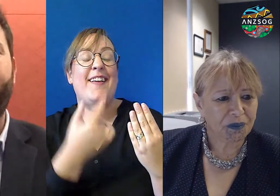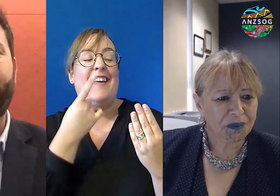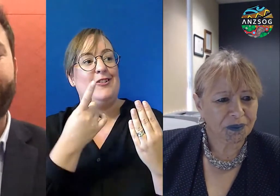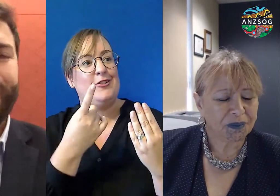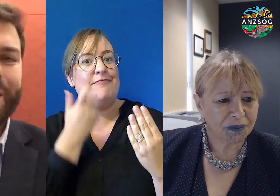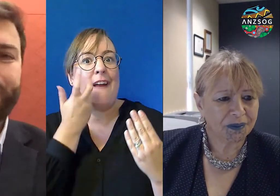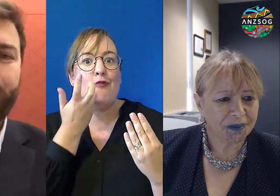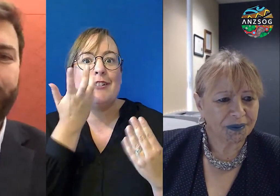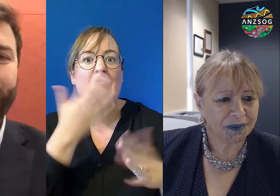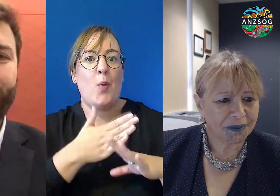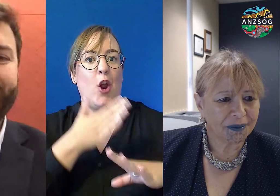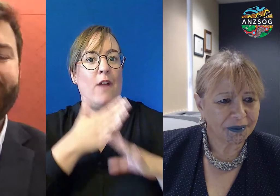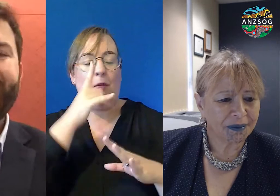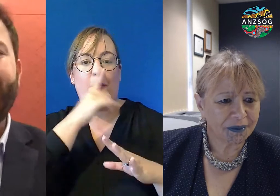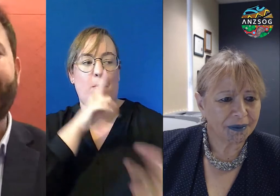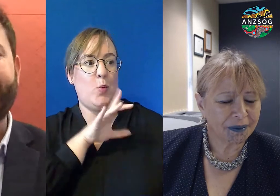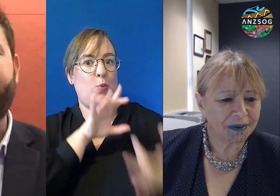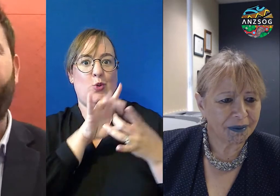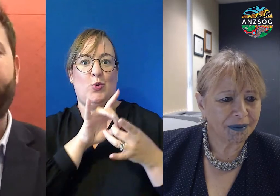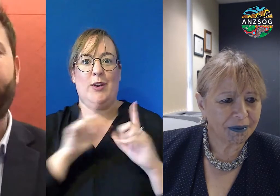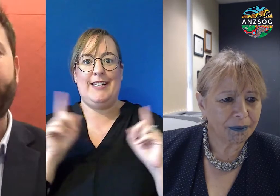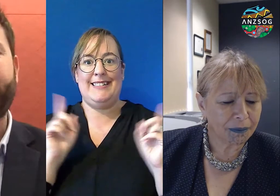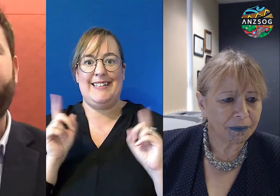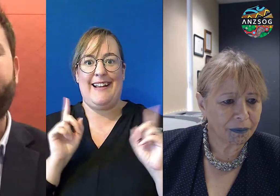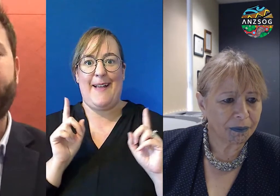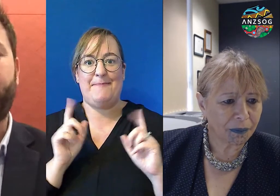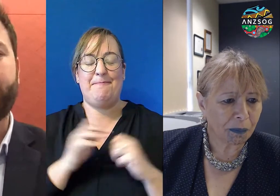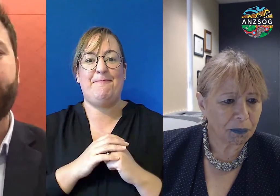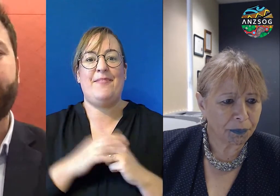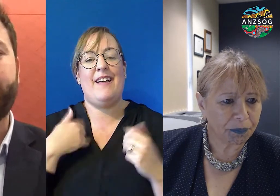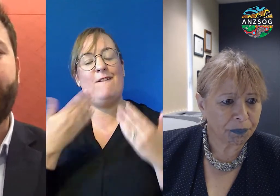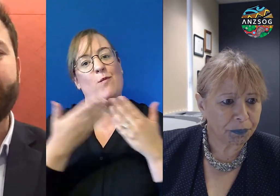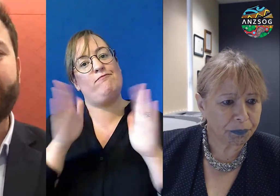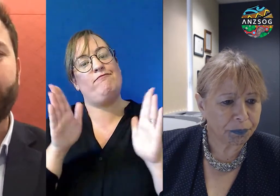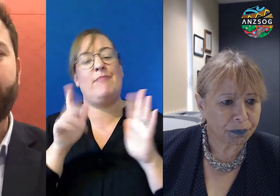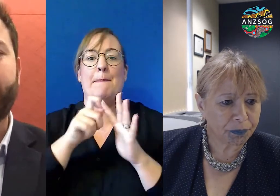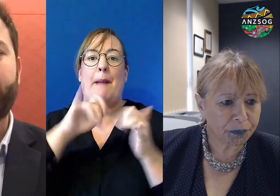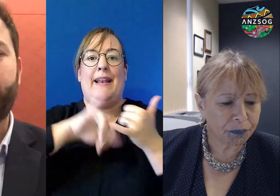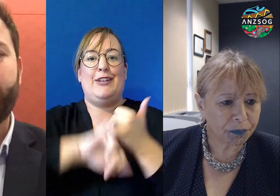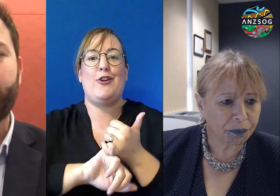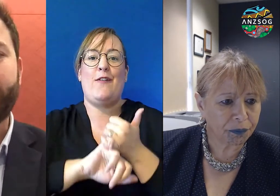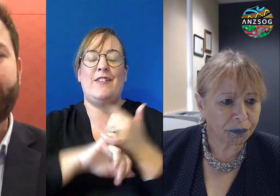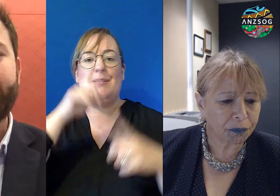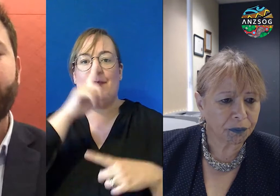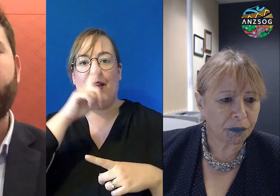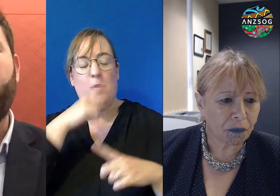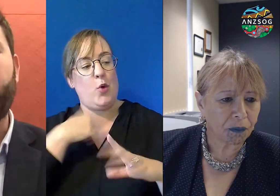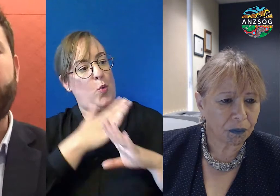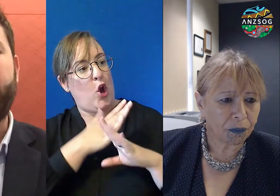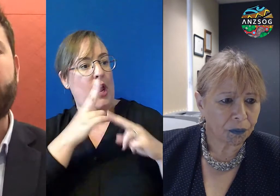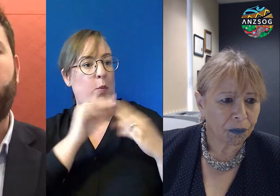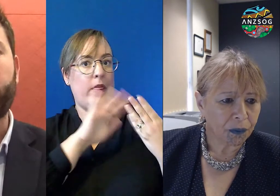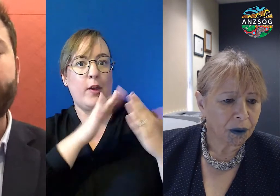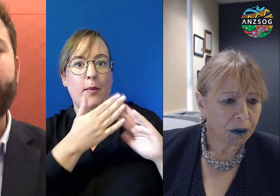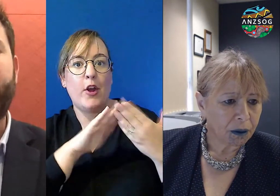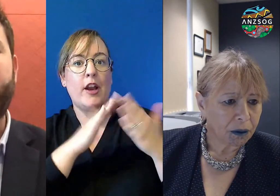day-to-day work of many of the people that are joining us at this conference, the public servants that are dealing with these communities or dealing with